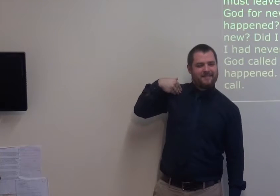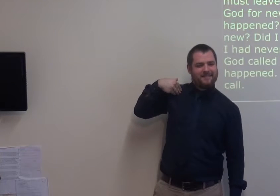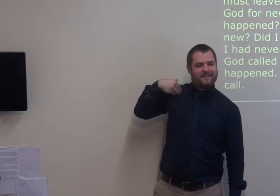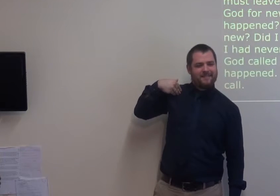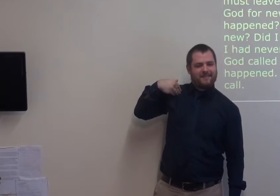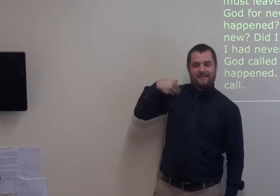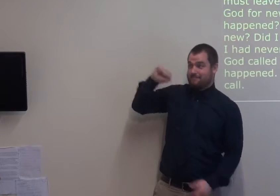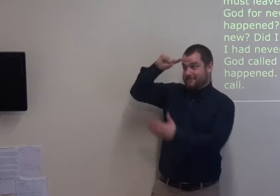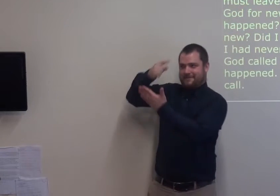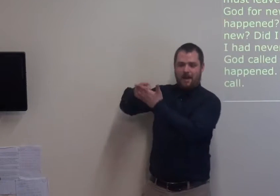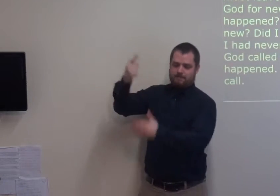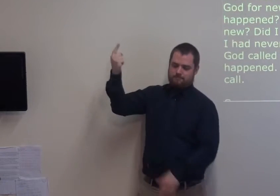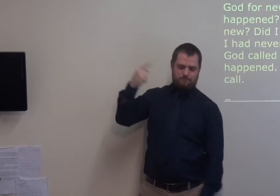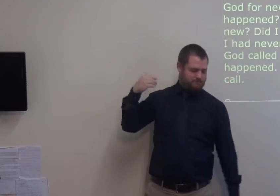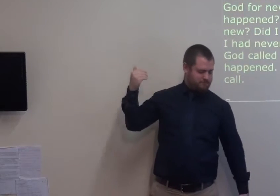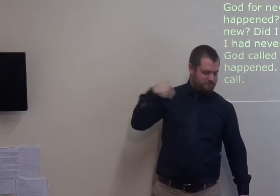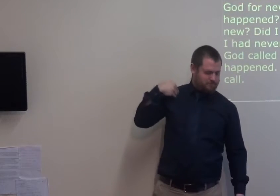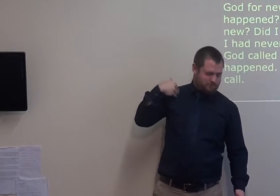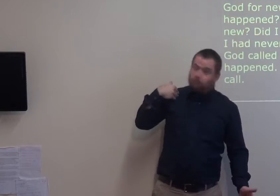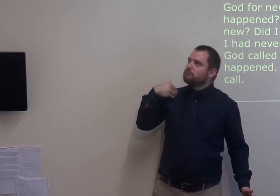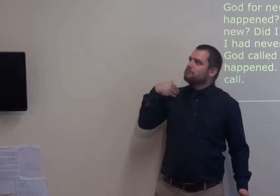This is what happened. I cannot ignore God's call.